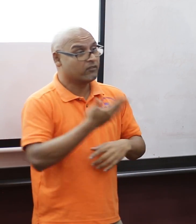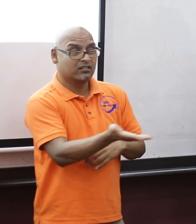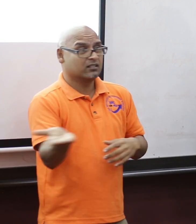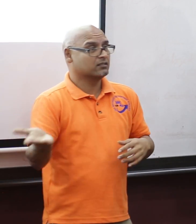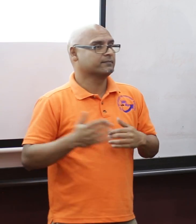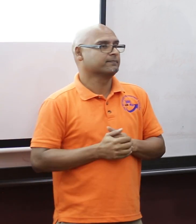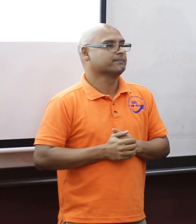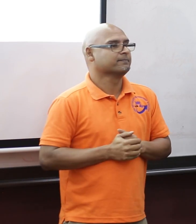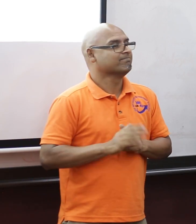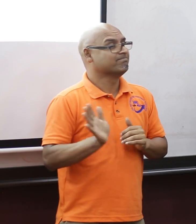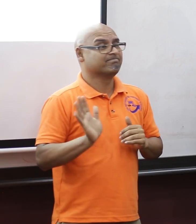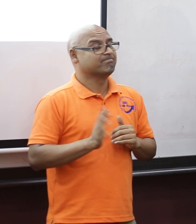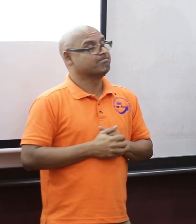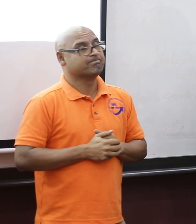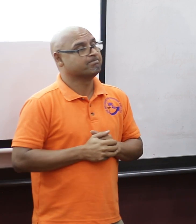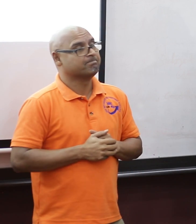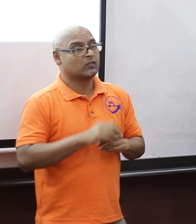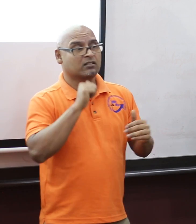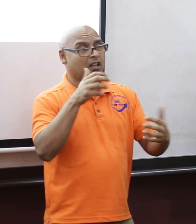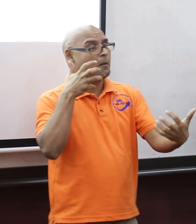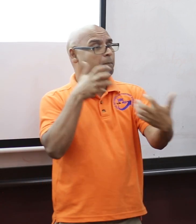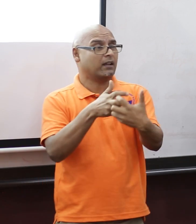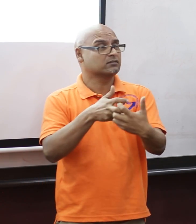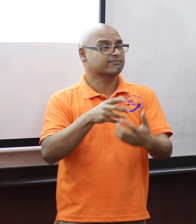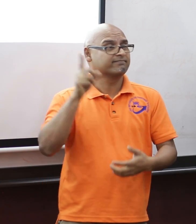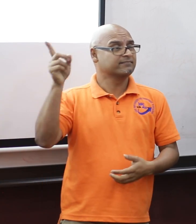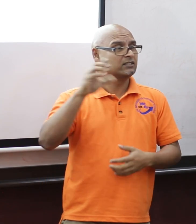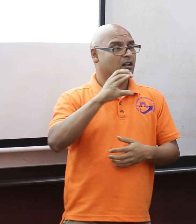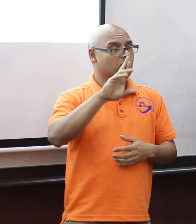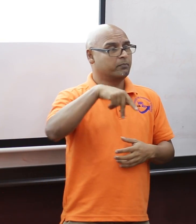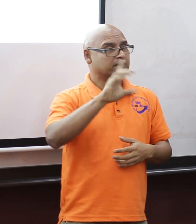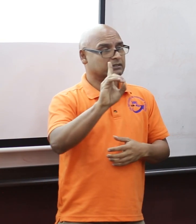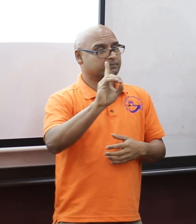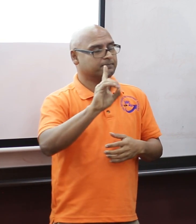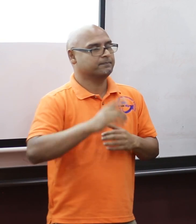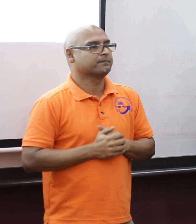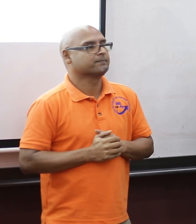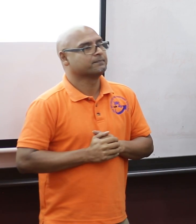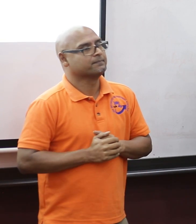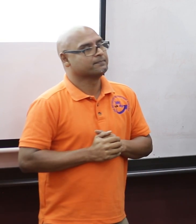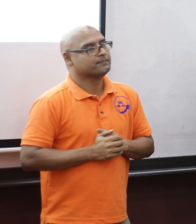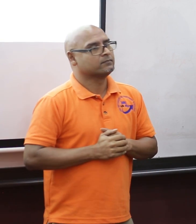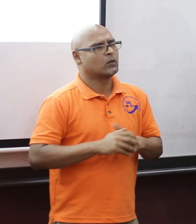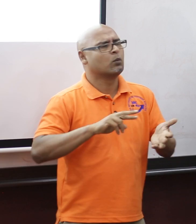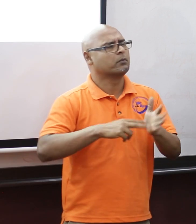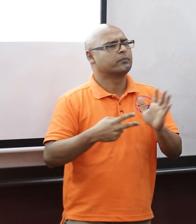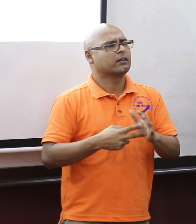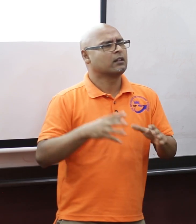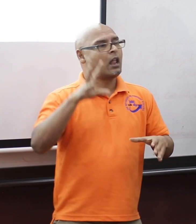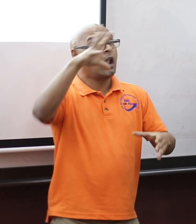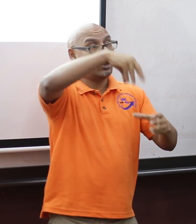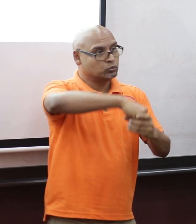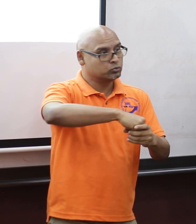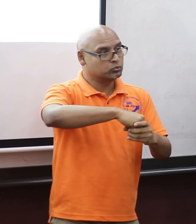in line with what we have here in Article 24. What is inclusion? Inclusion is an educational approach and